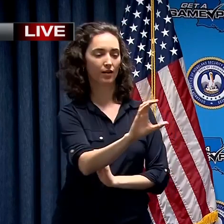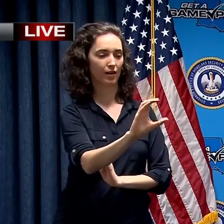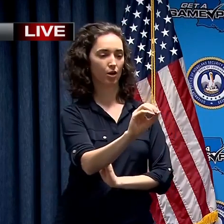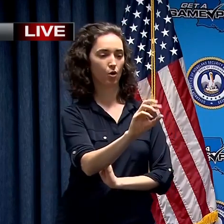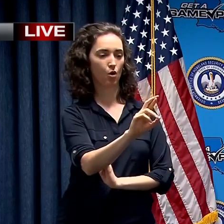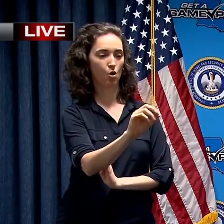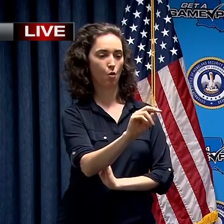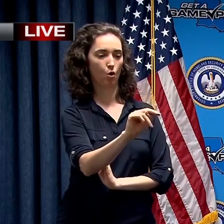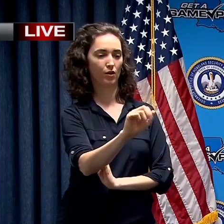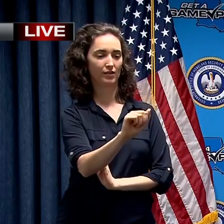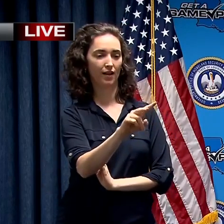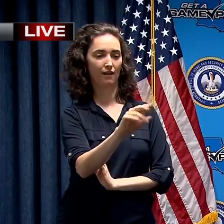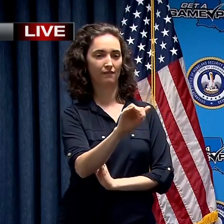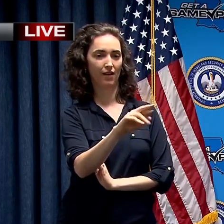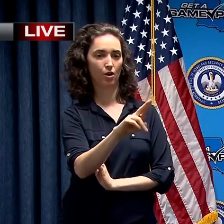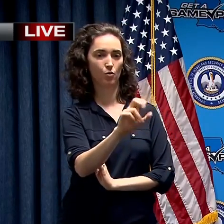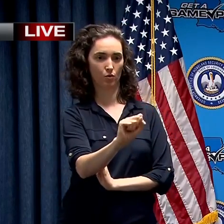coronavirus.la.gov.